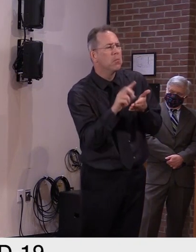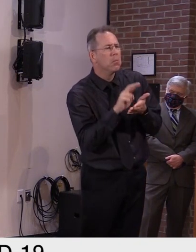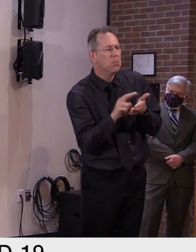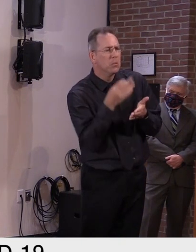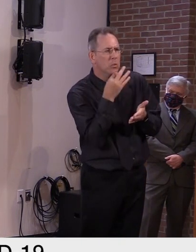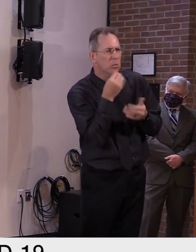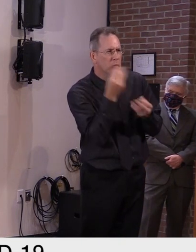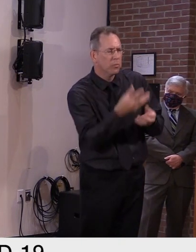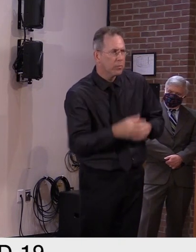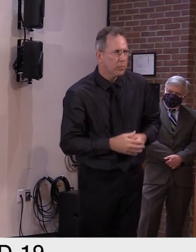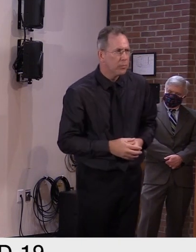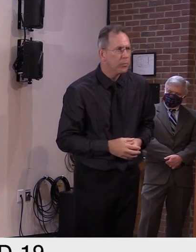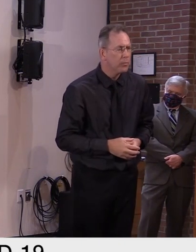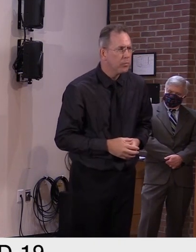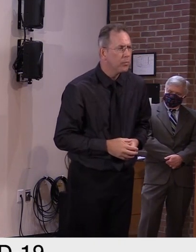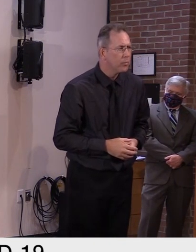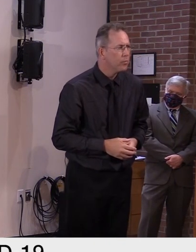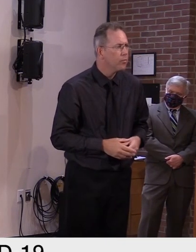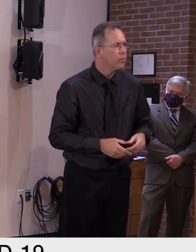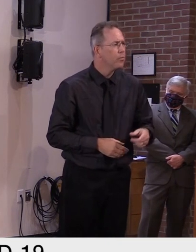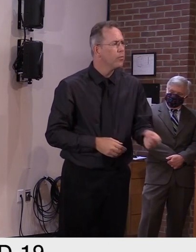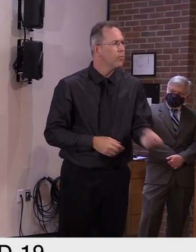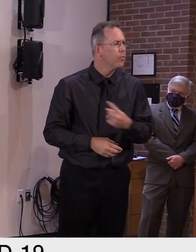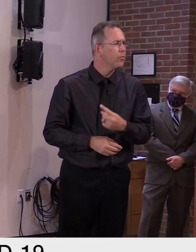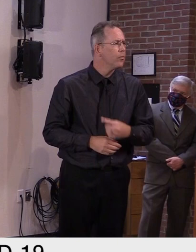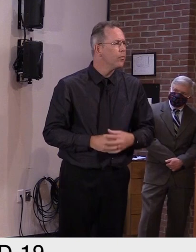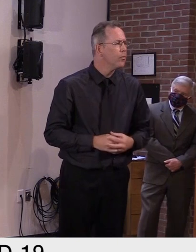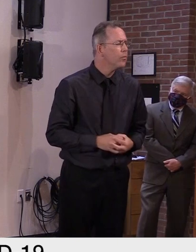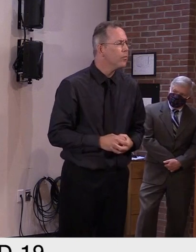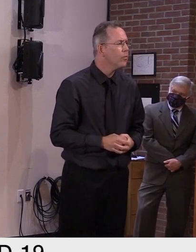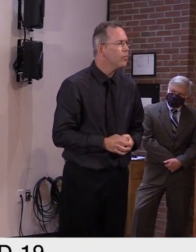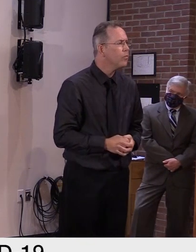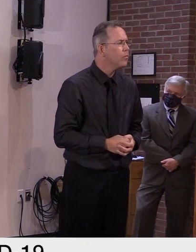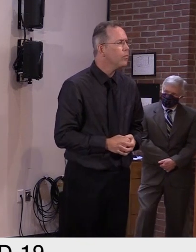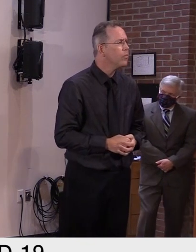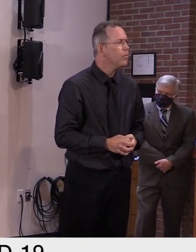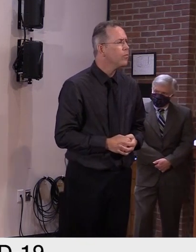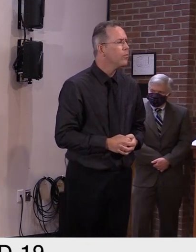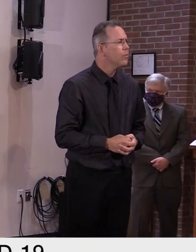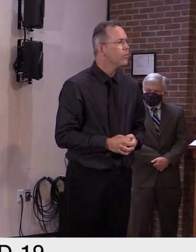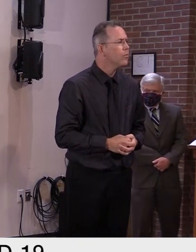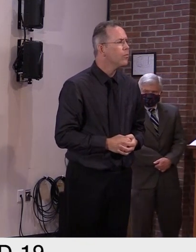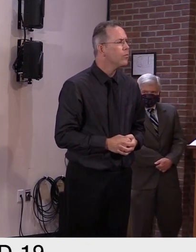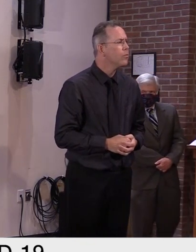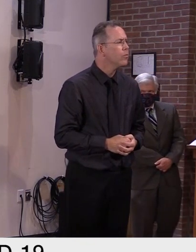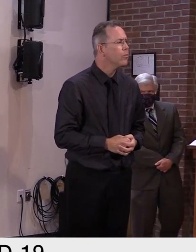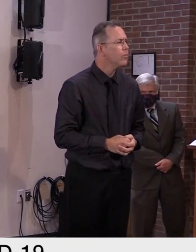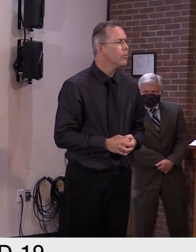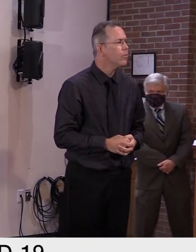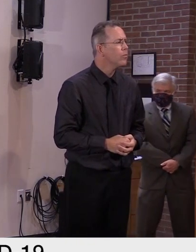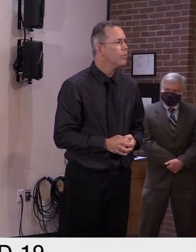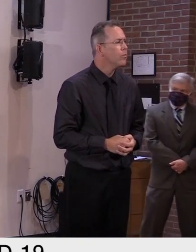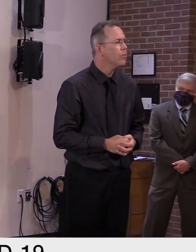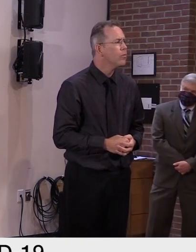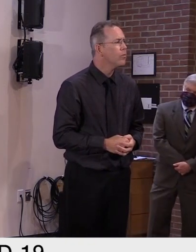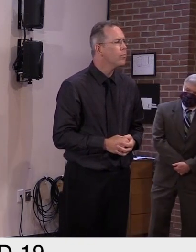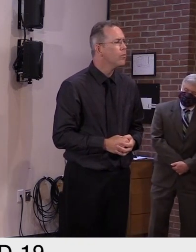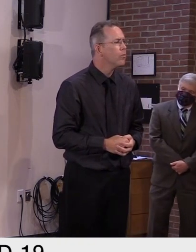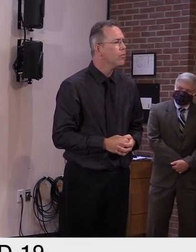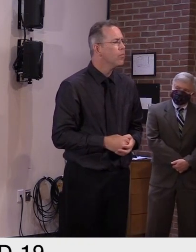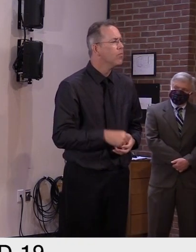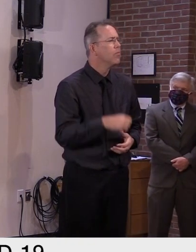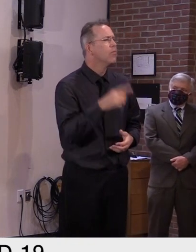Do you expect that winter sports would start at a typical time, or are you anticipating that it's probably going to start